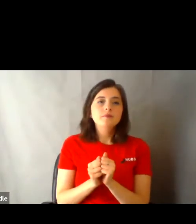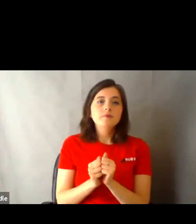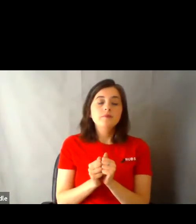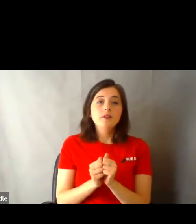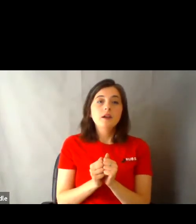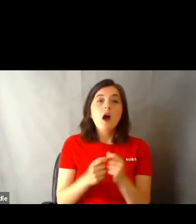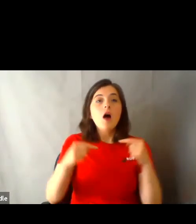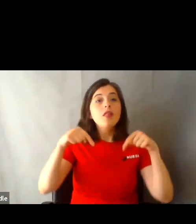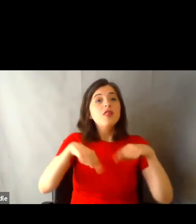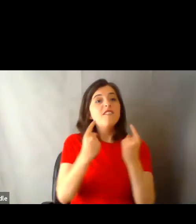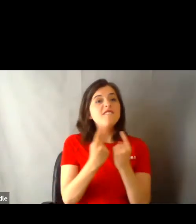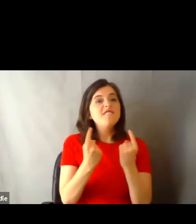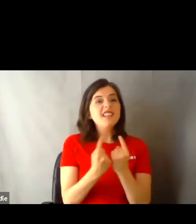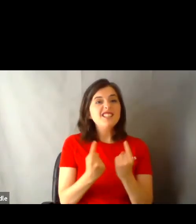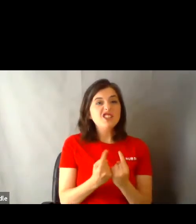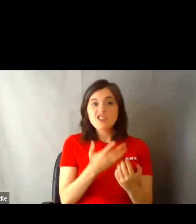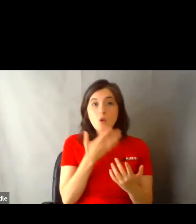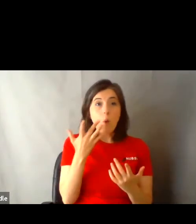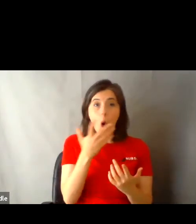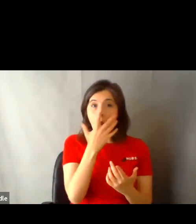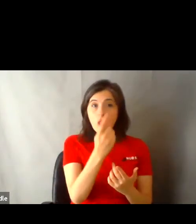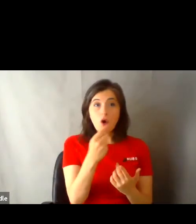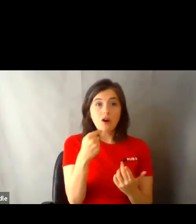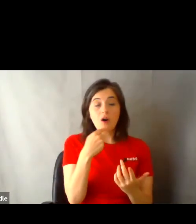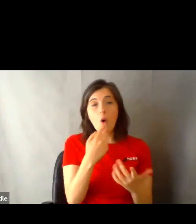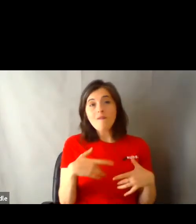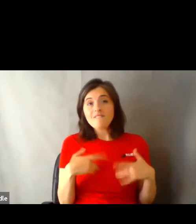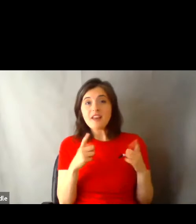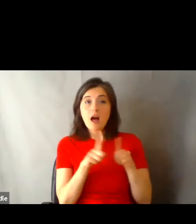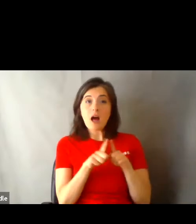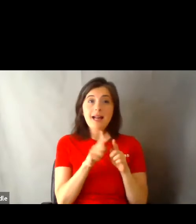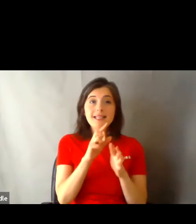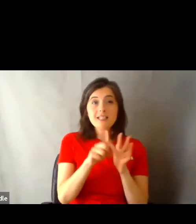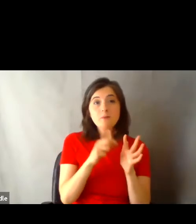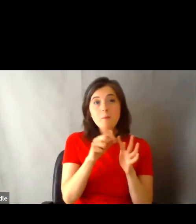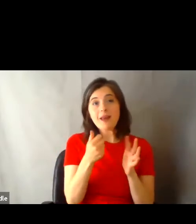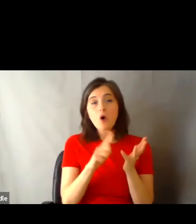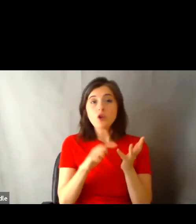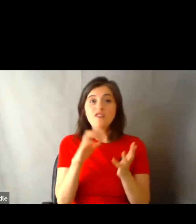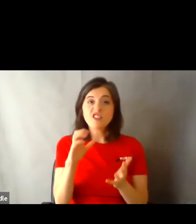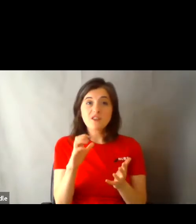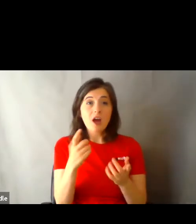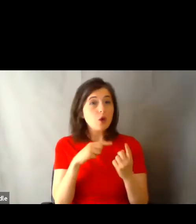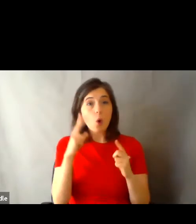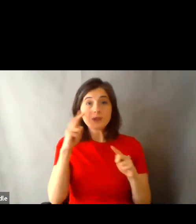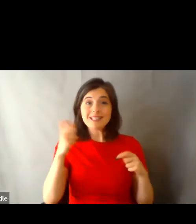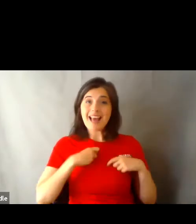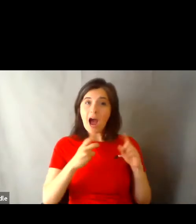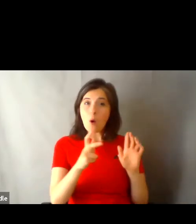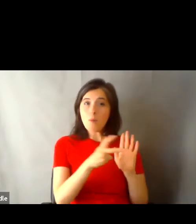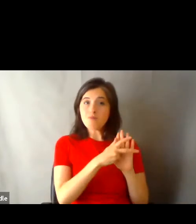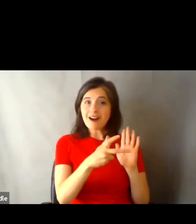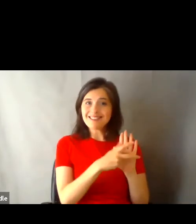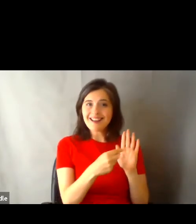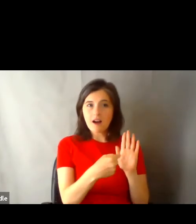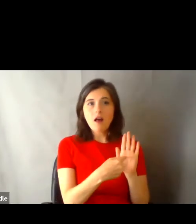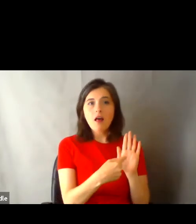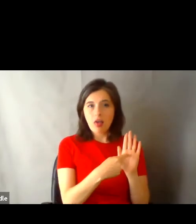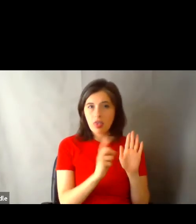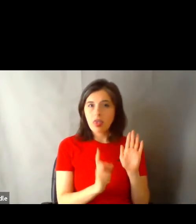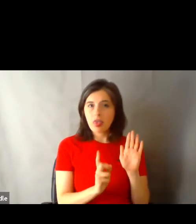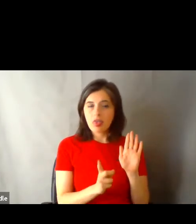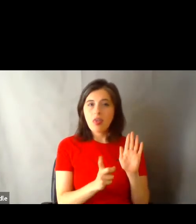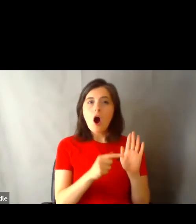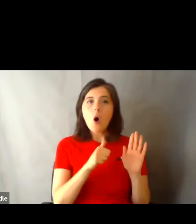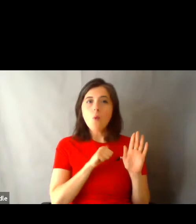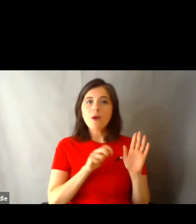The features won't look or feel like DWP or Universal Credit. You won't see our branding, and this is deliberate. We want to